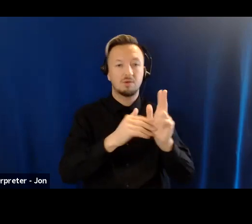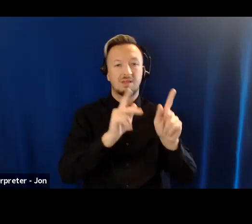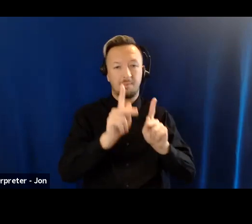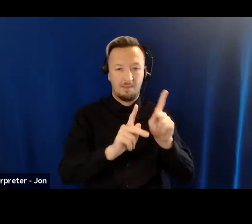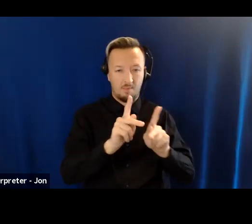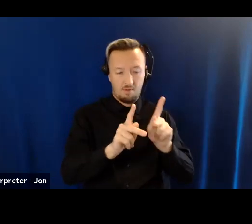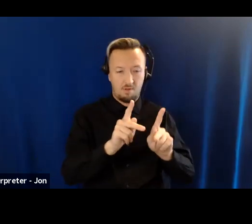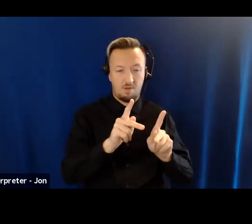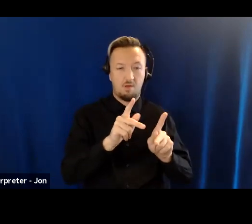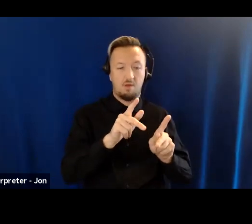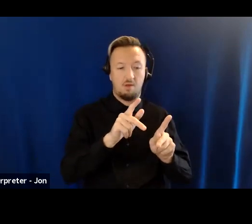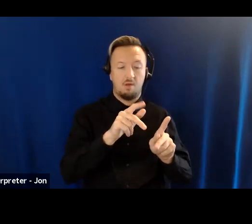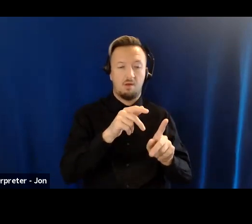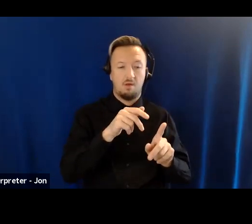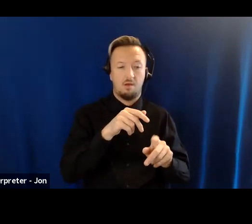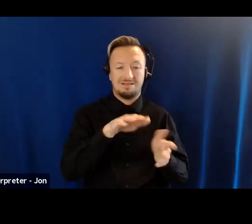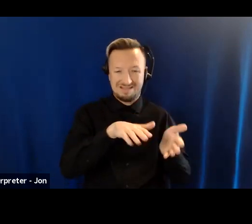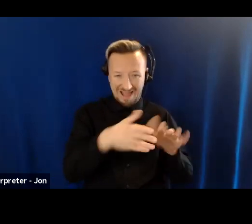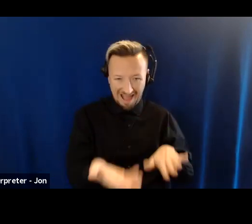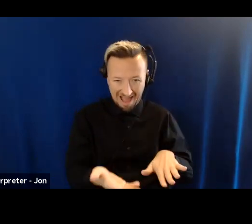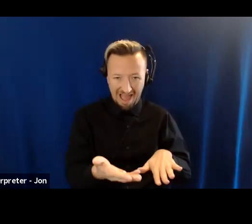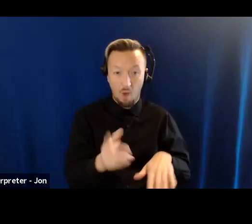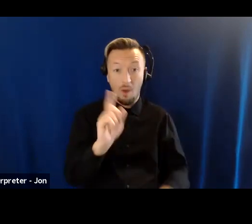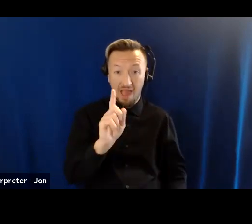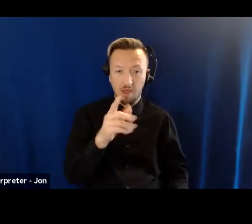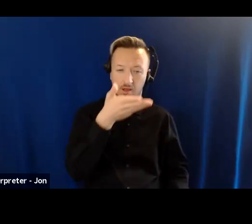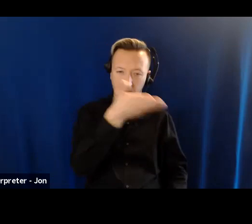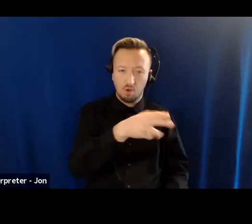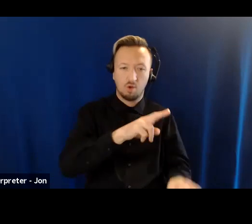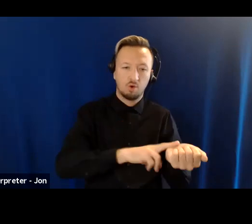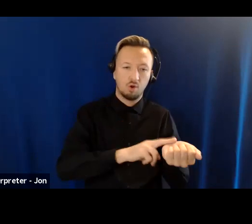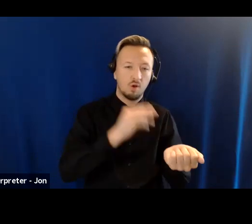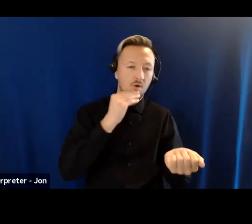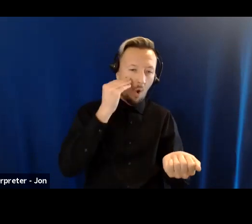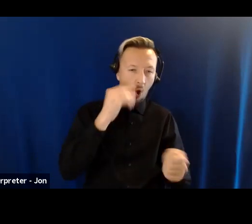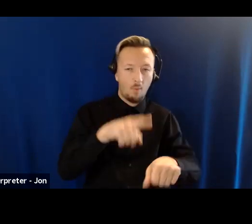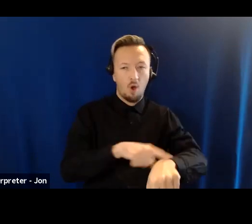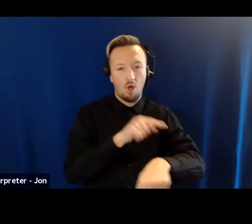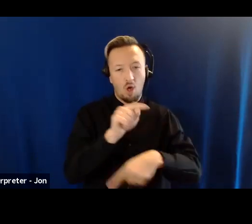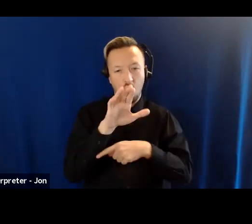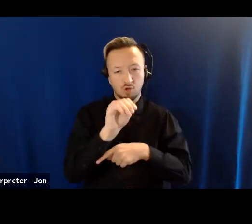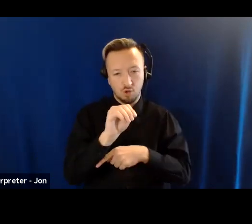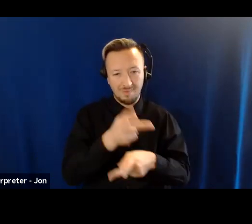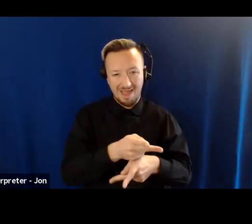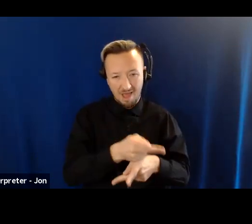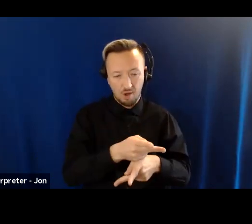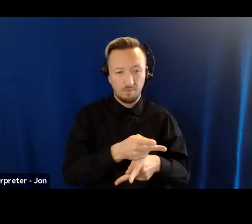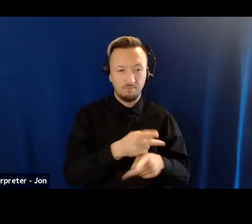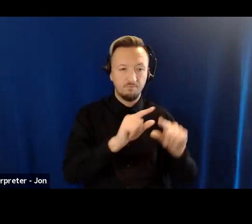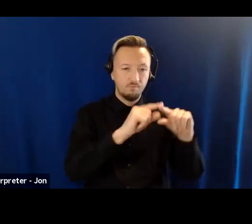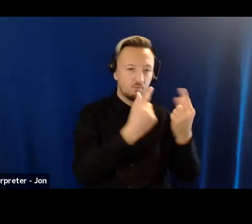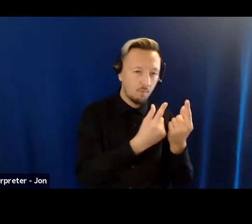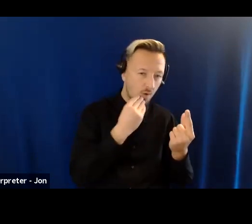long-term care facilities, and many, many others beyond those 90,000 in group